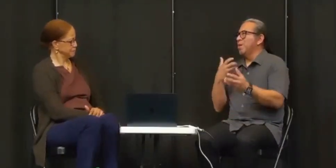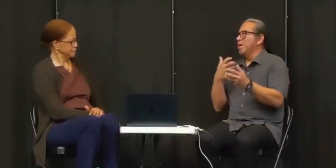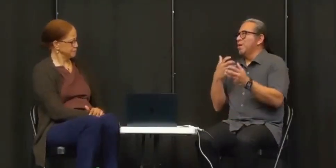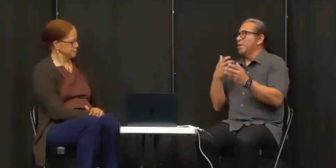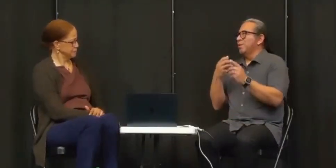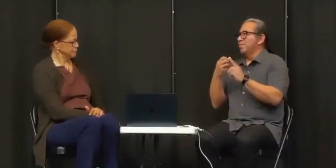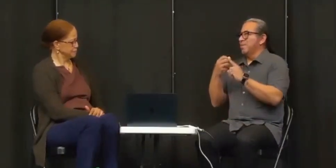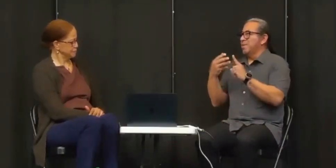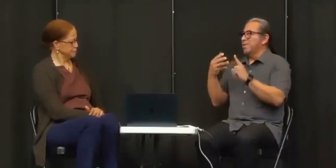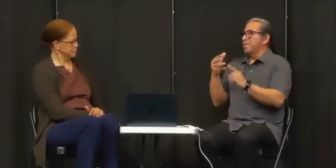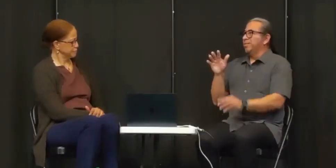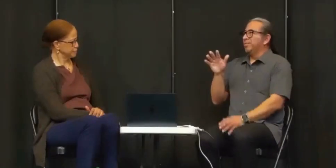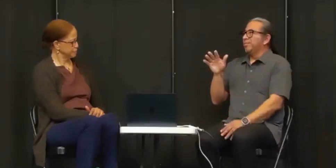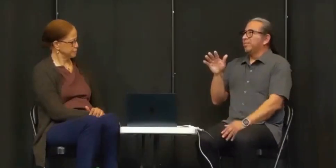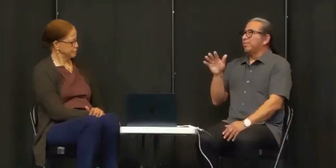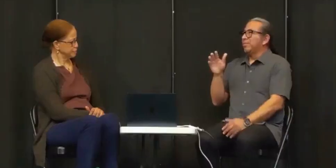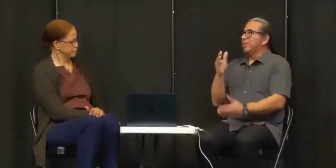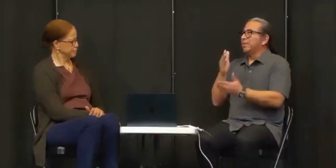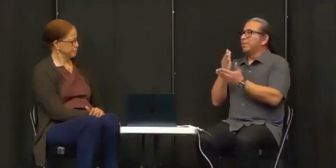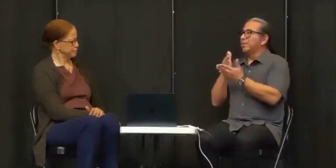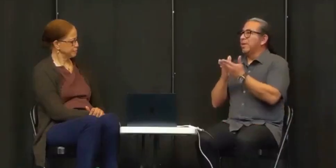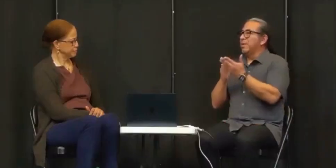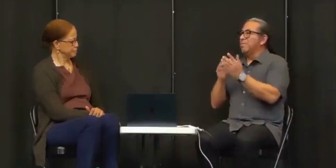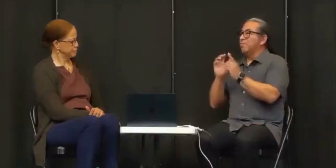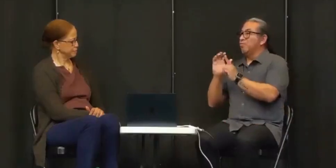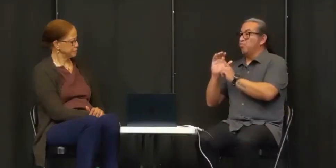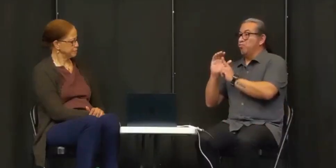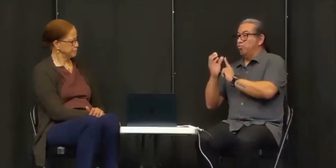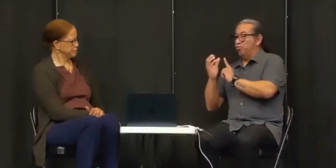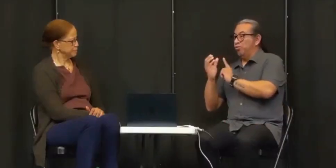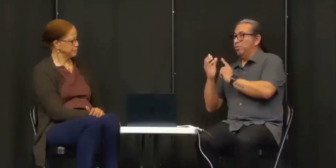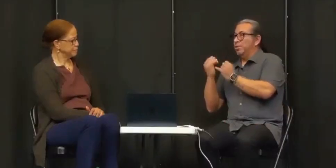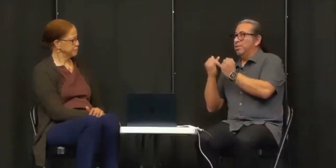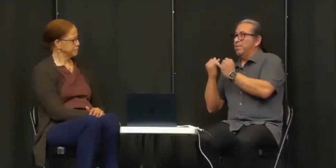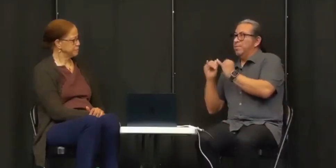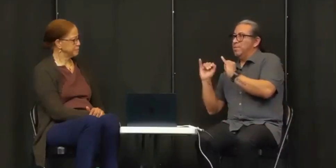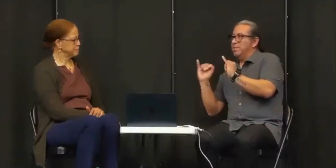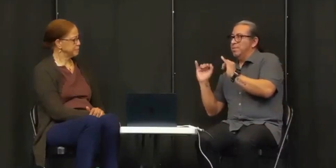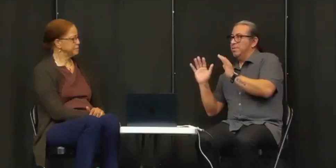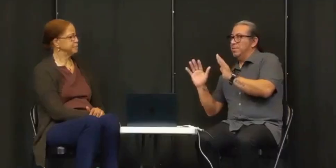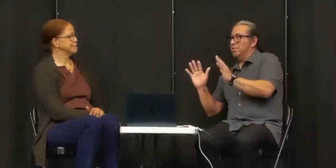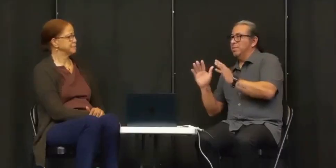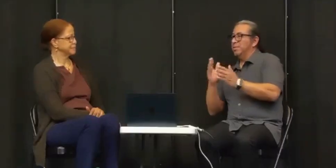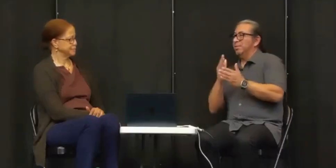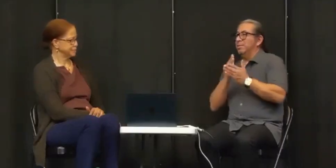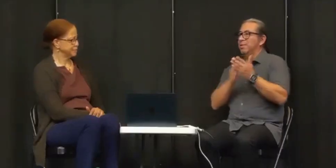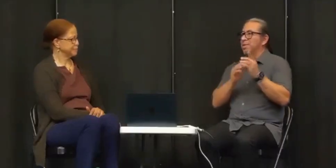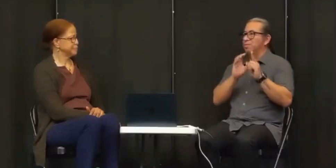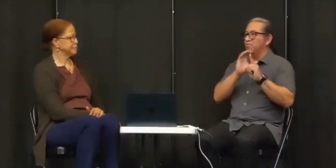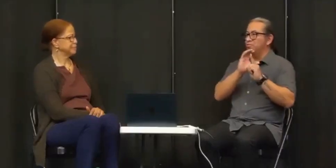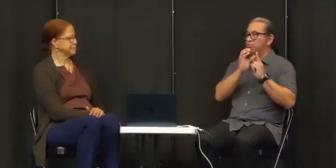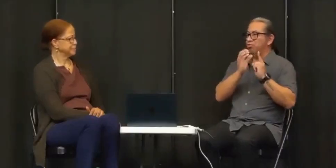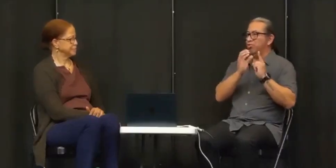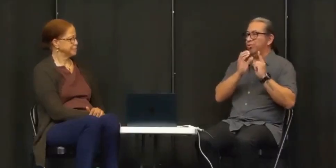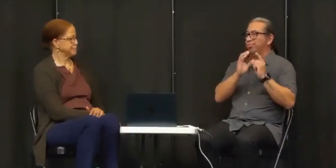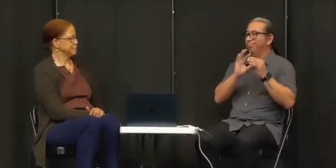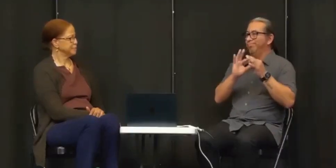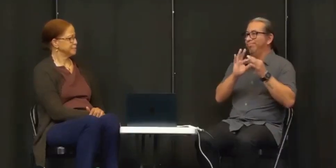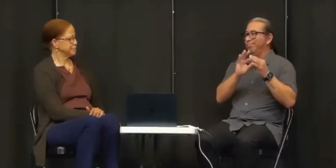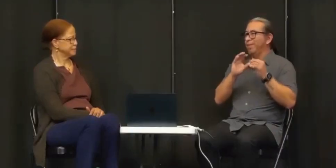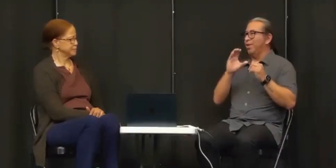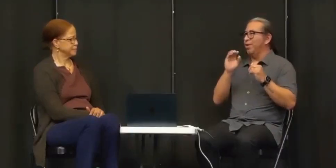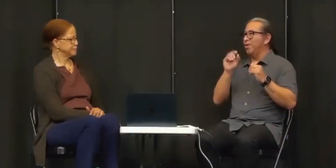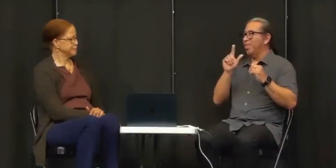Good perspective and a good point. I want to expand on some cultures are independent, some